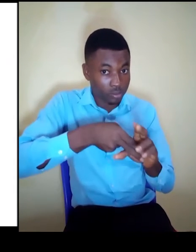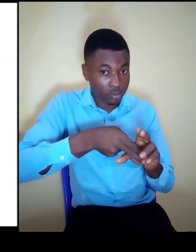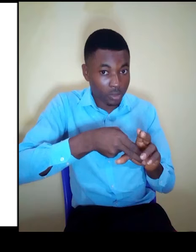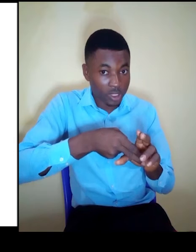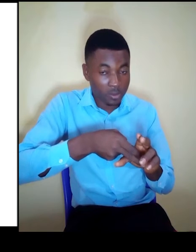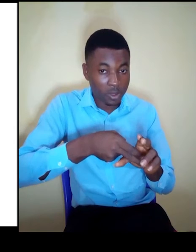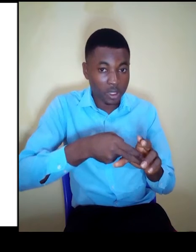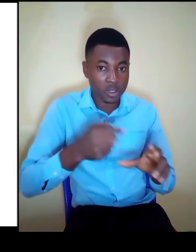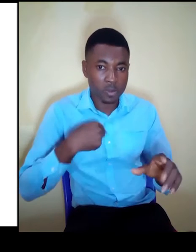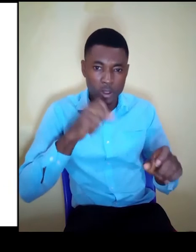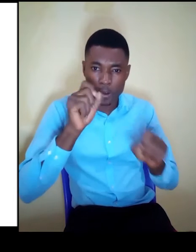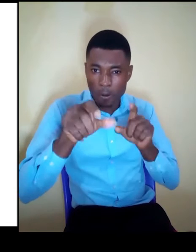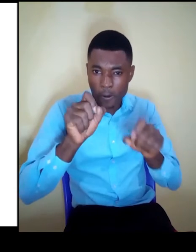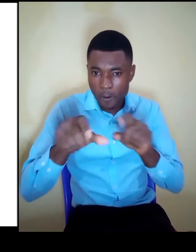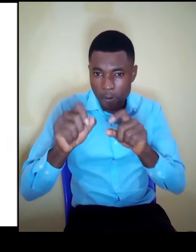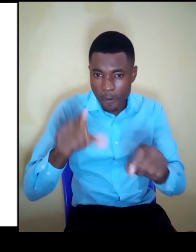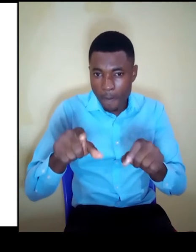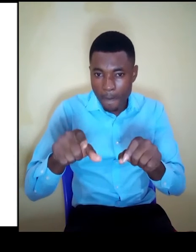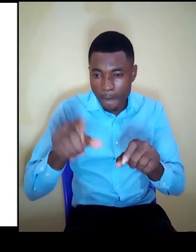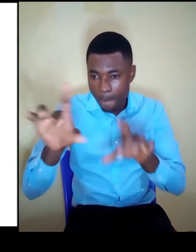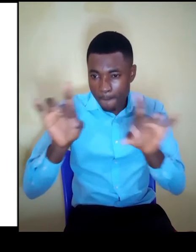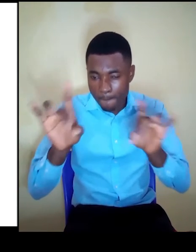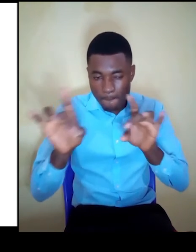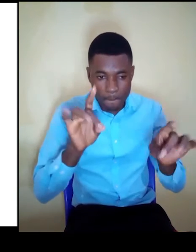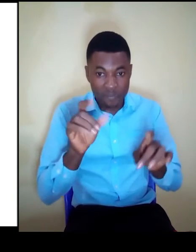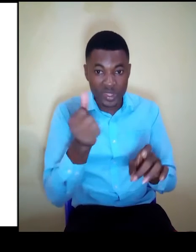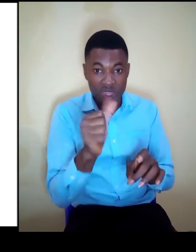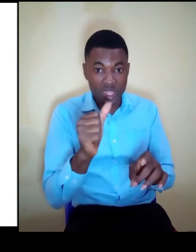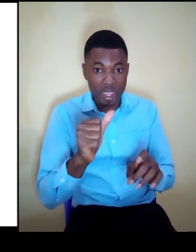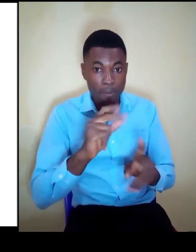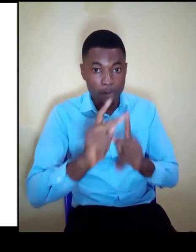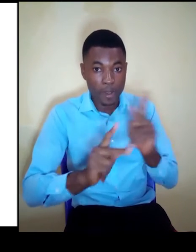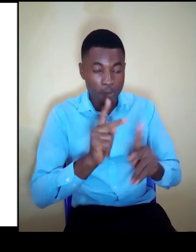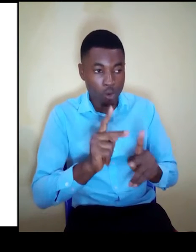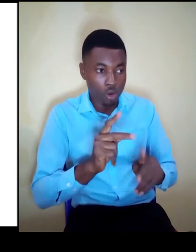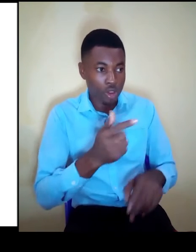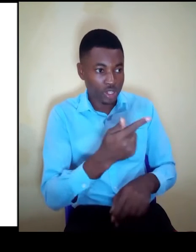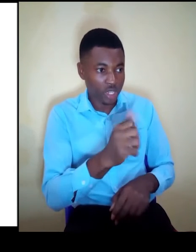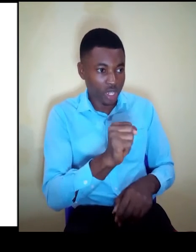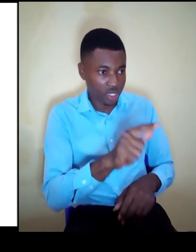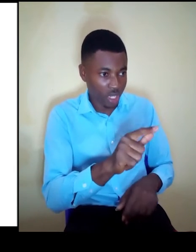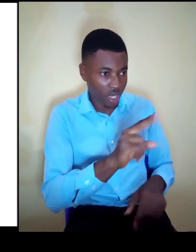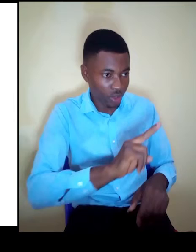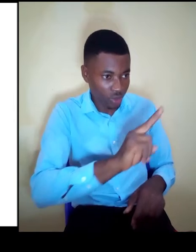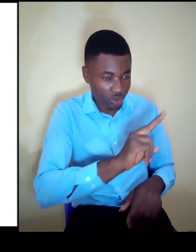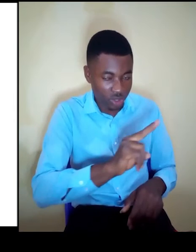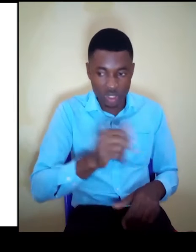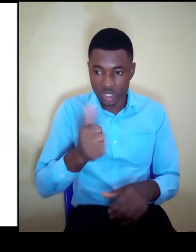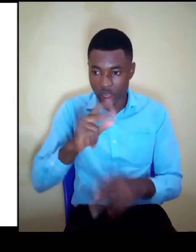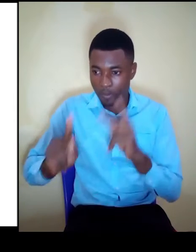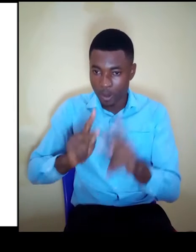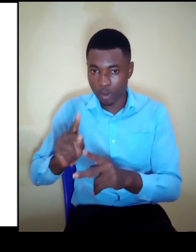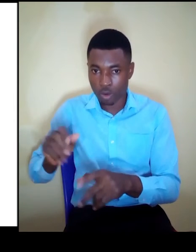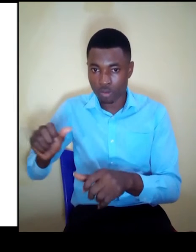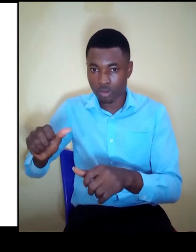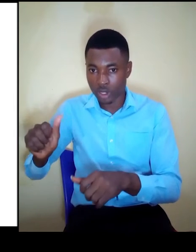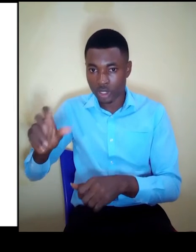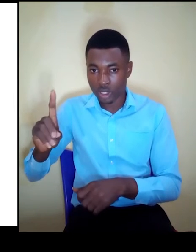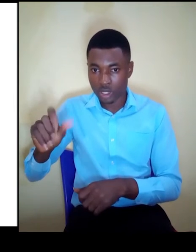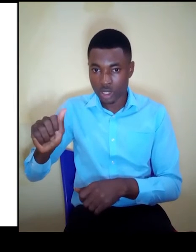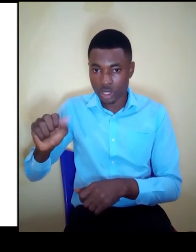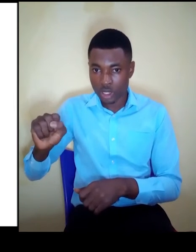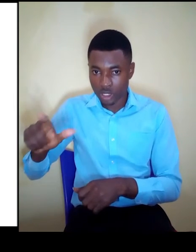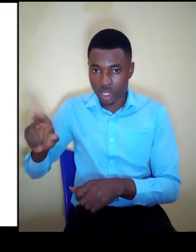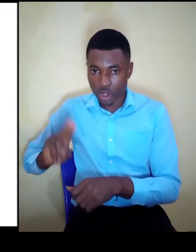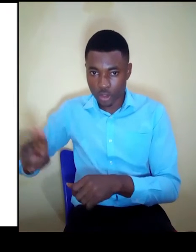I recruited 10 signers who are users of Ghanaian Sign Language, 10 signers users of Adambope Sign Language in